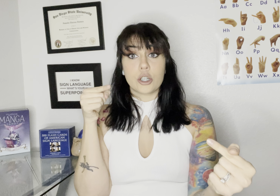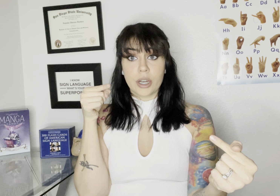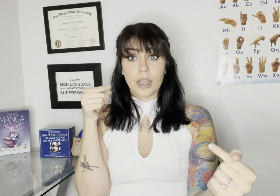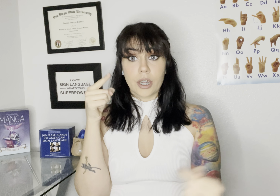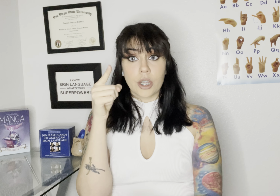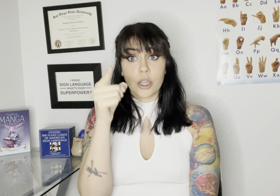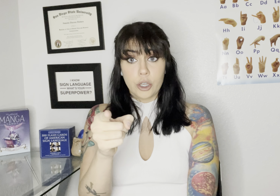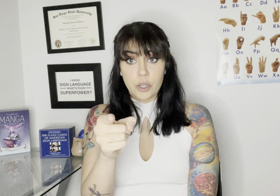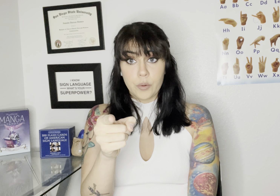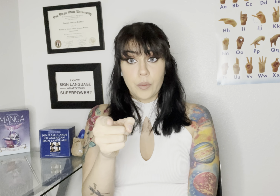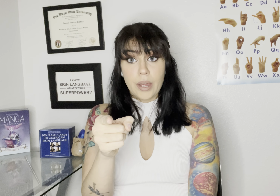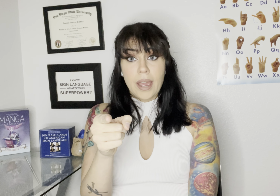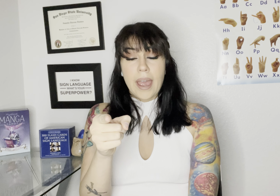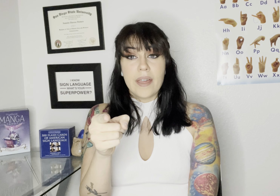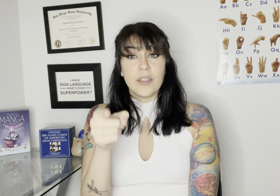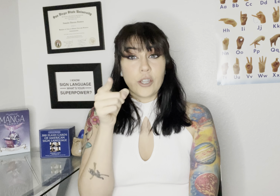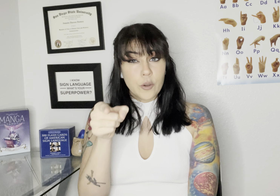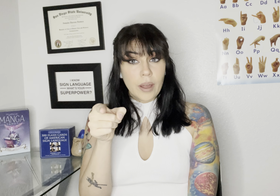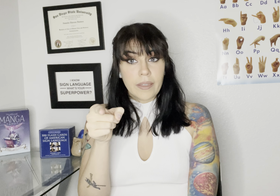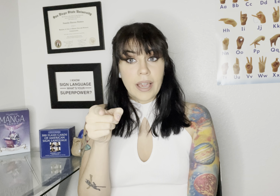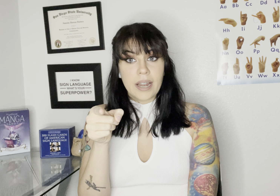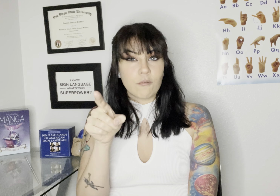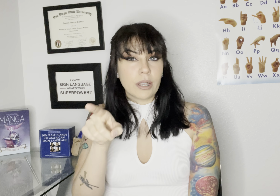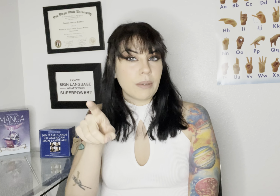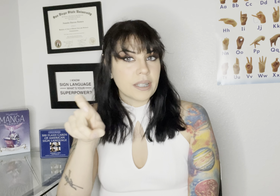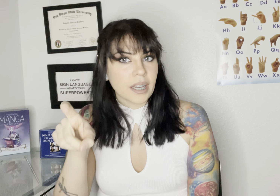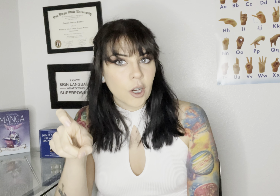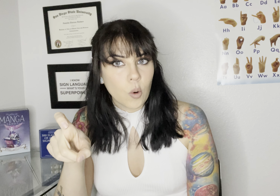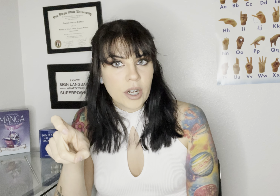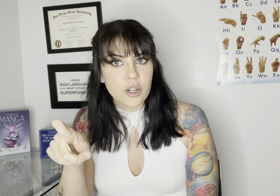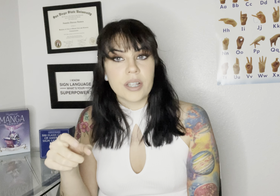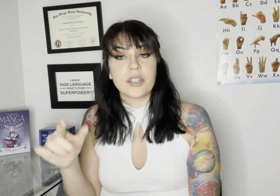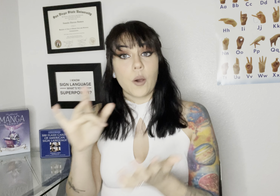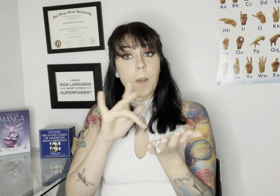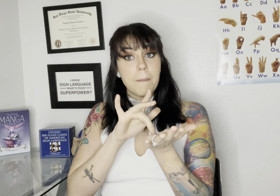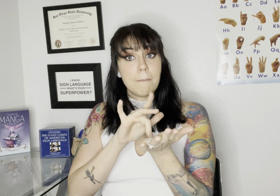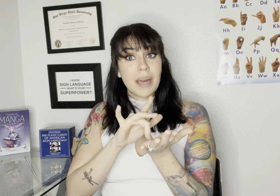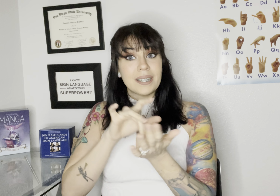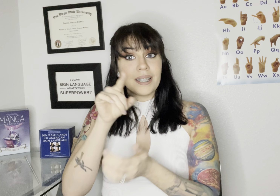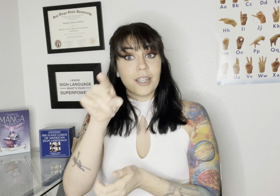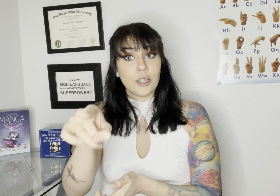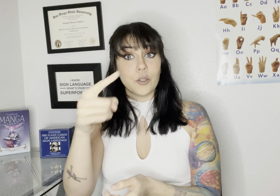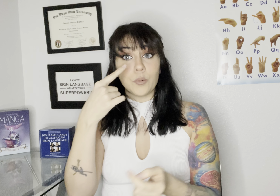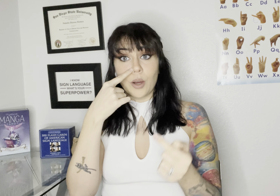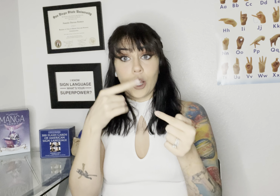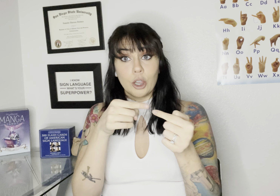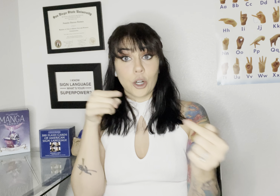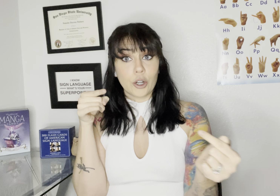allergic, you. And the you at the end really means like a question. So medicine, you, allergic,